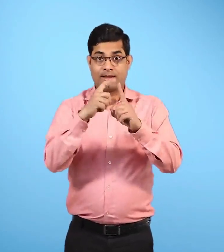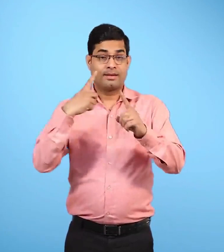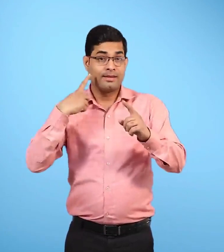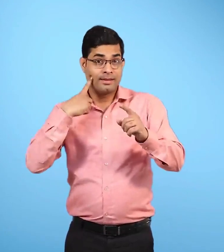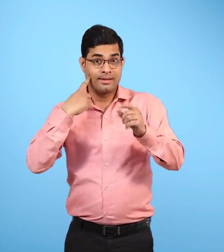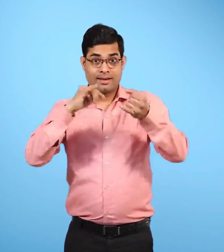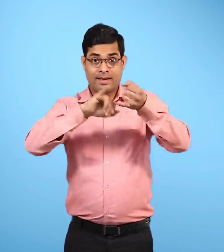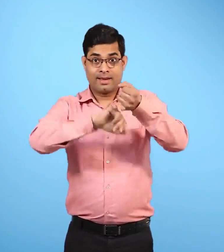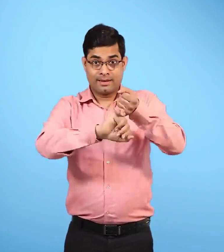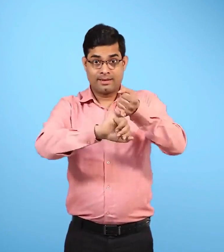Discussion.